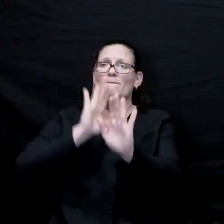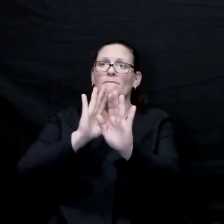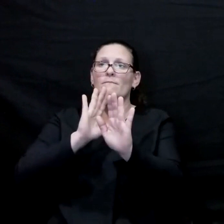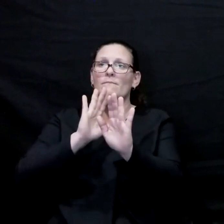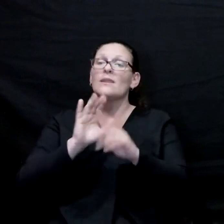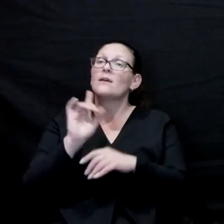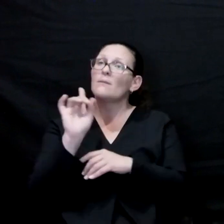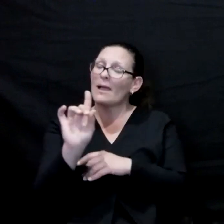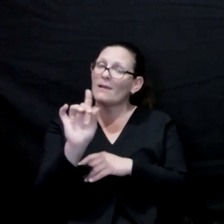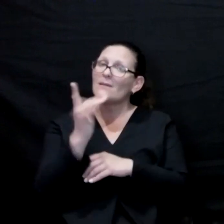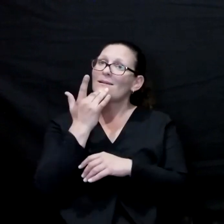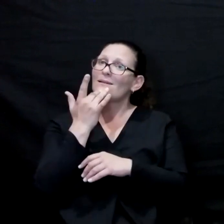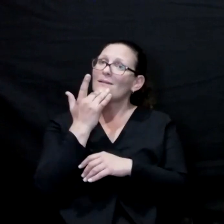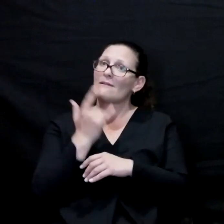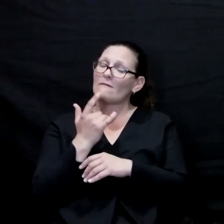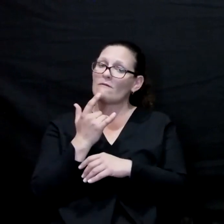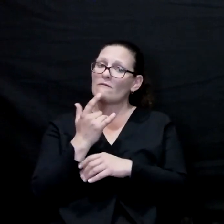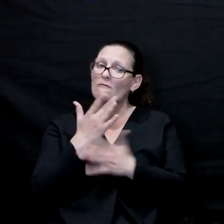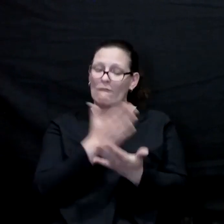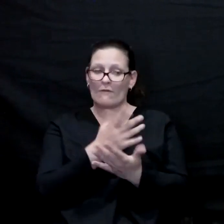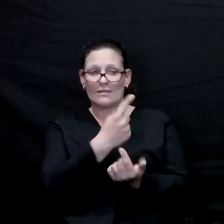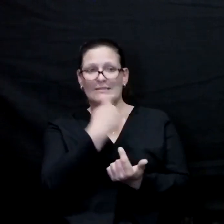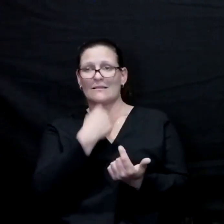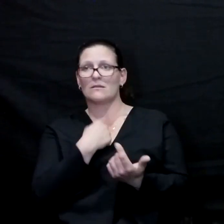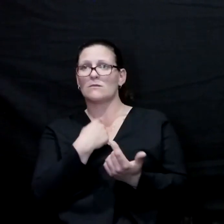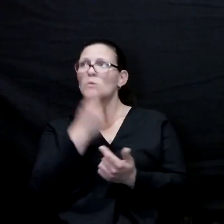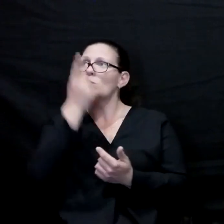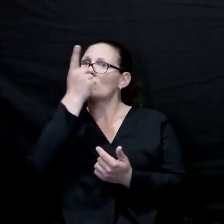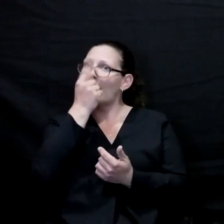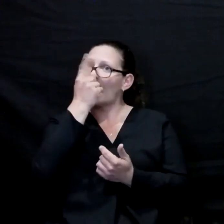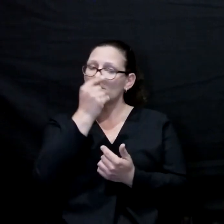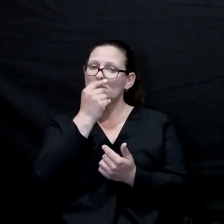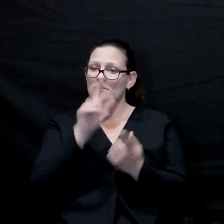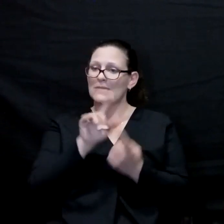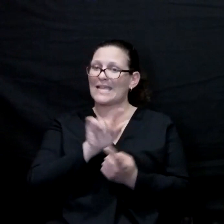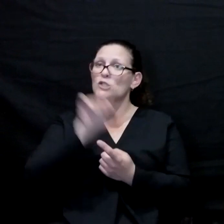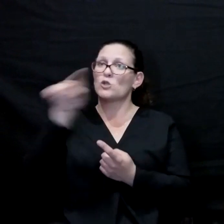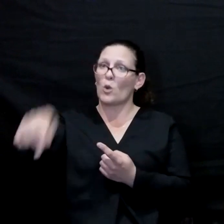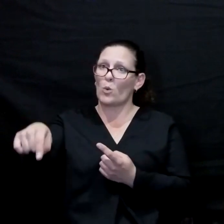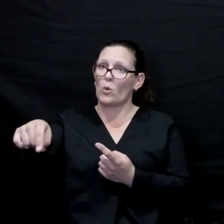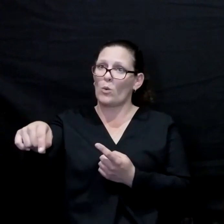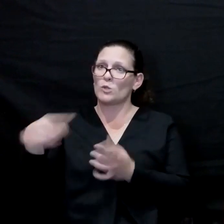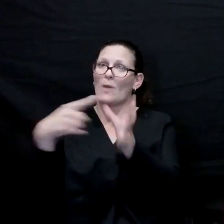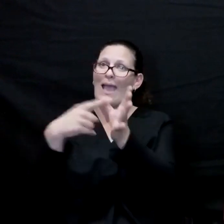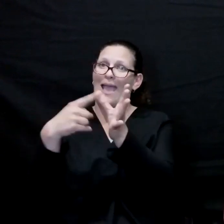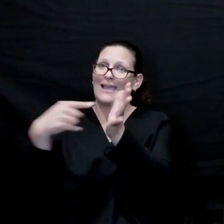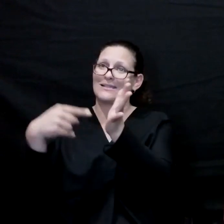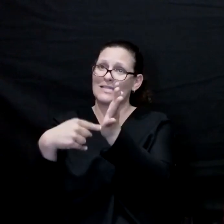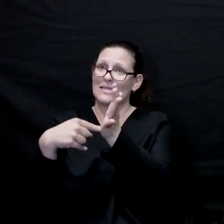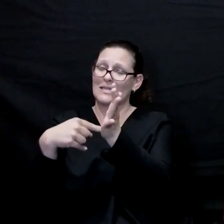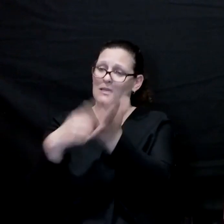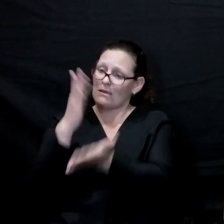have ground and you've been advised that you've got ground to go to external to the AAT and you win your